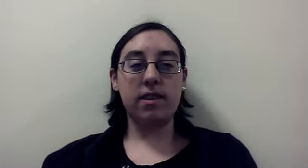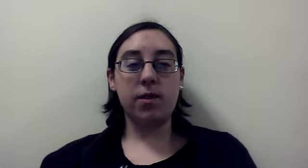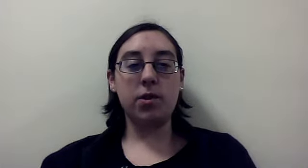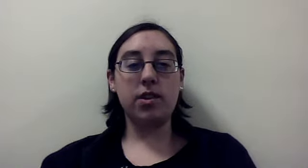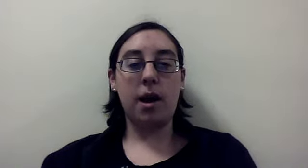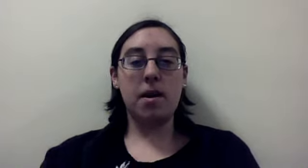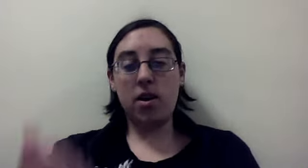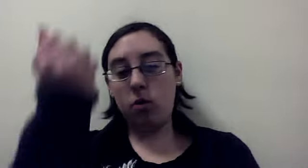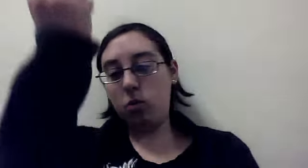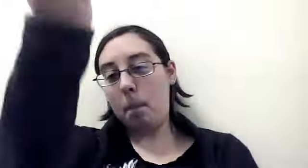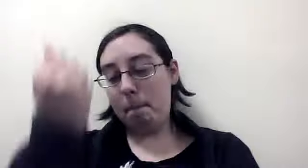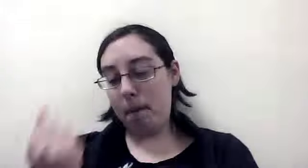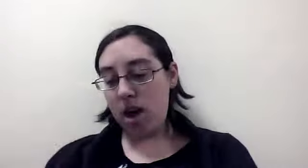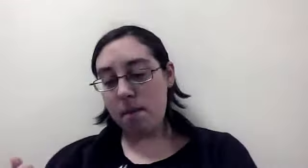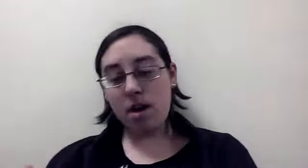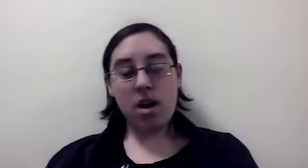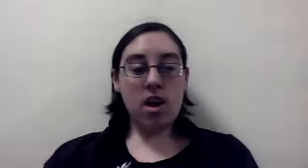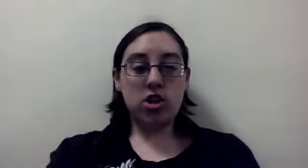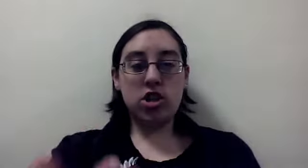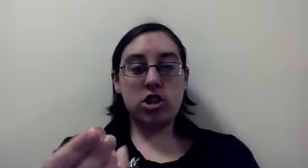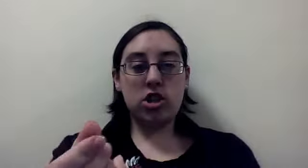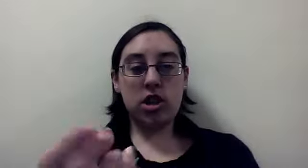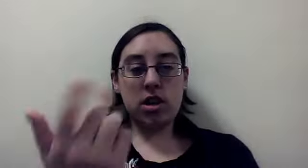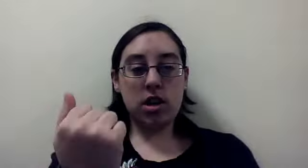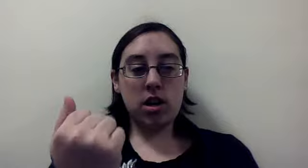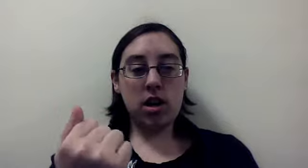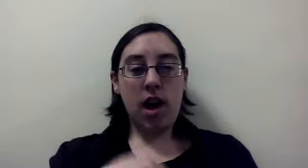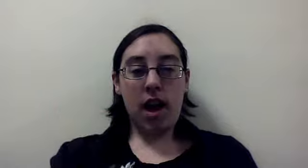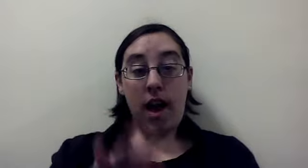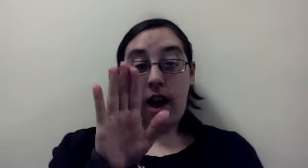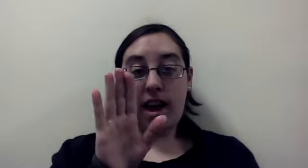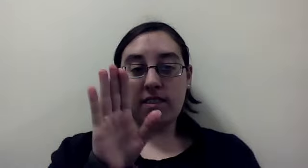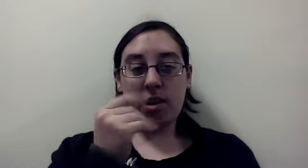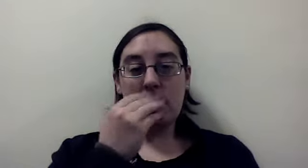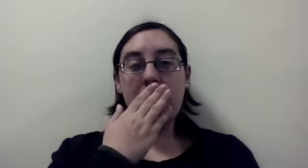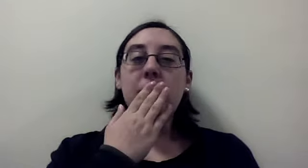of your time. Well, bam! Cha-ching! Have a good week.